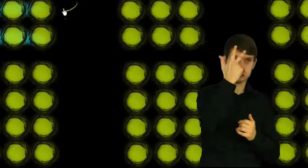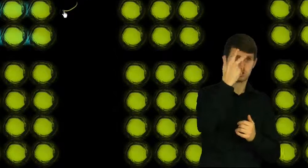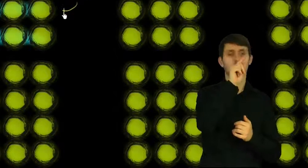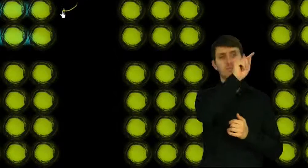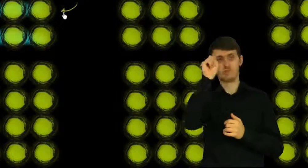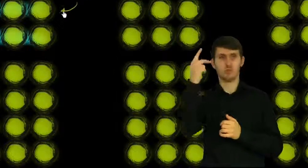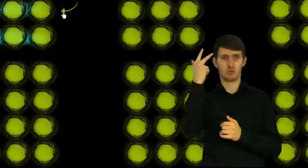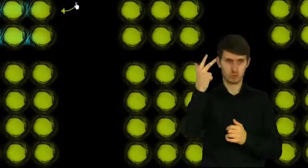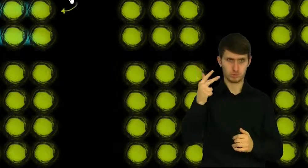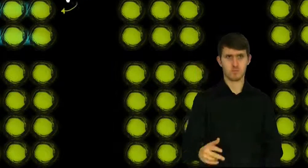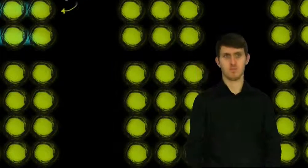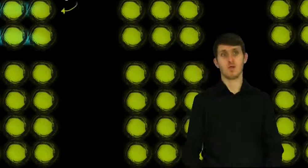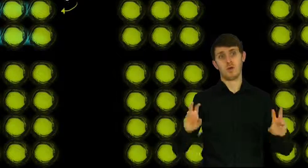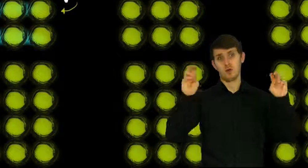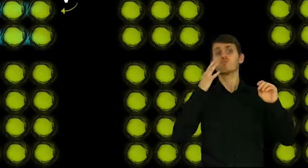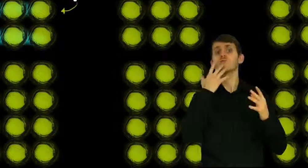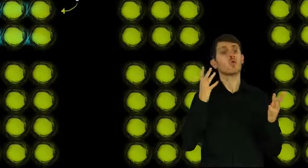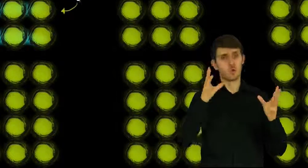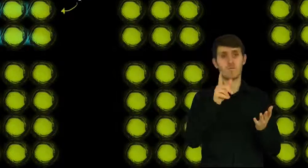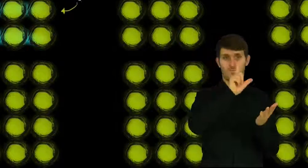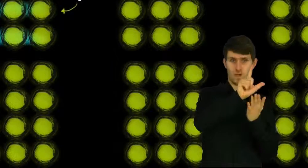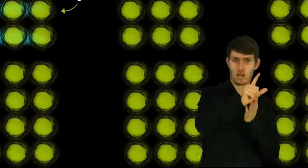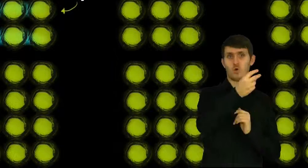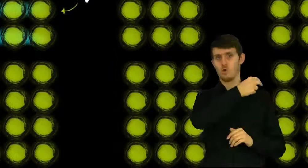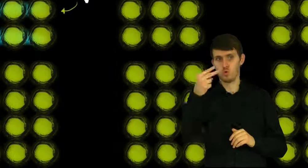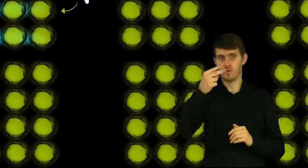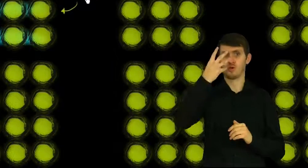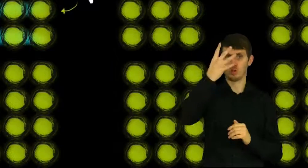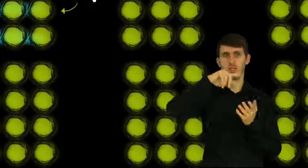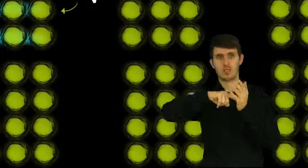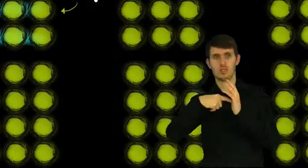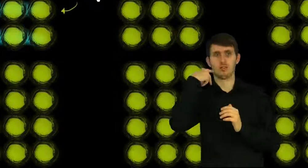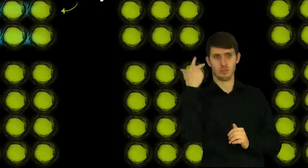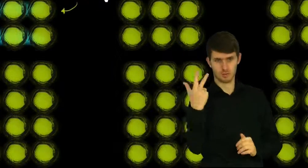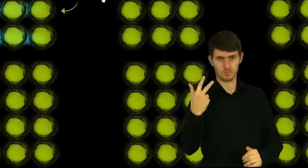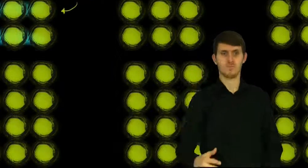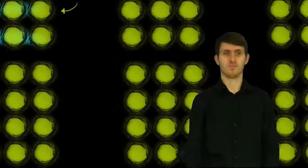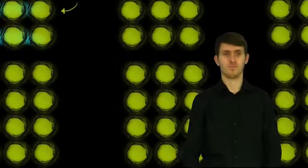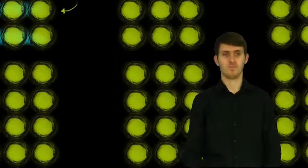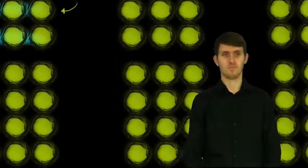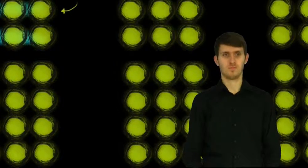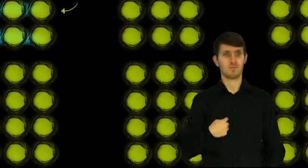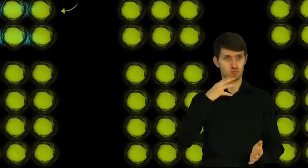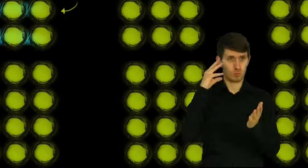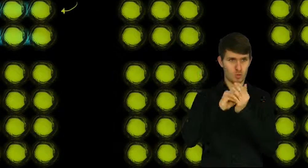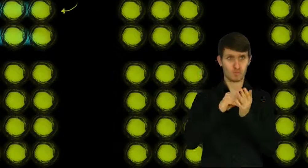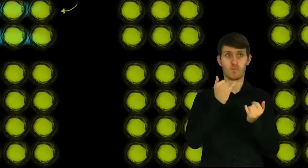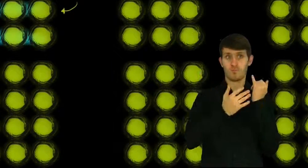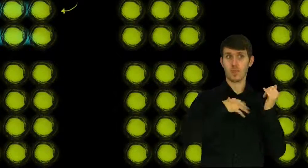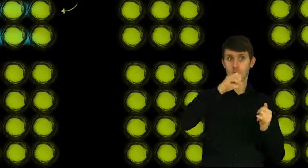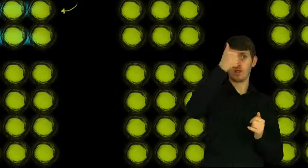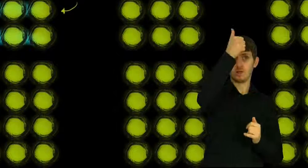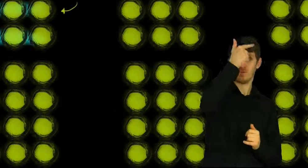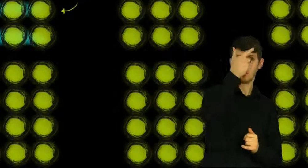4 groups of 3. Or another way of reading this is that 12 is equal to 4 times 3. If I have